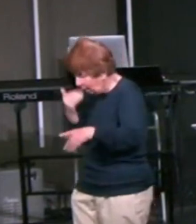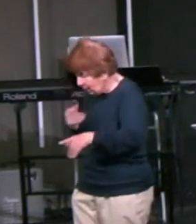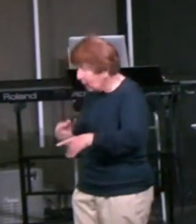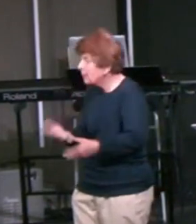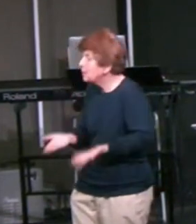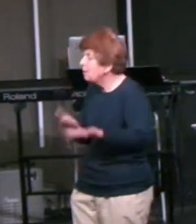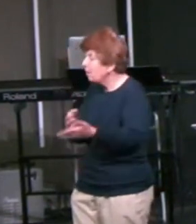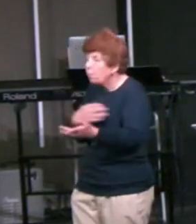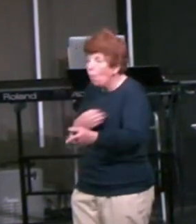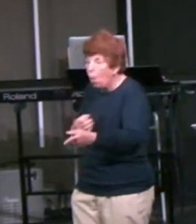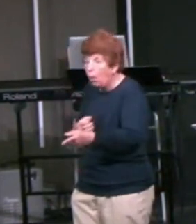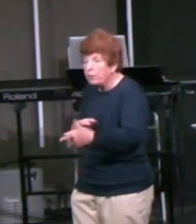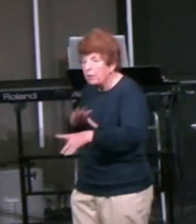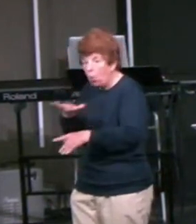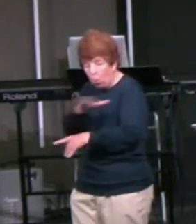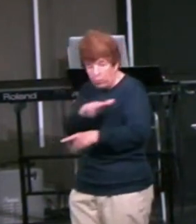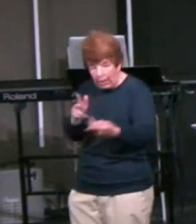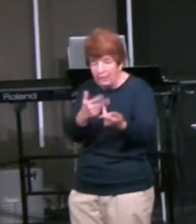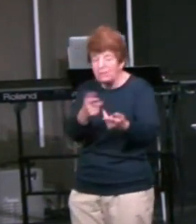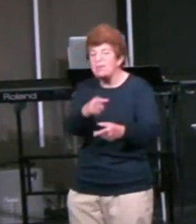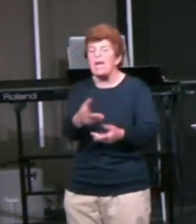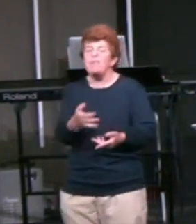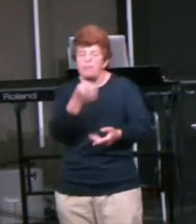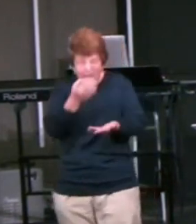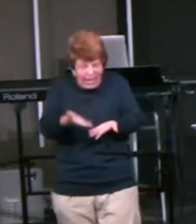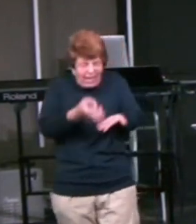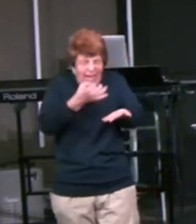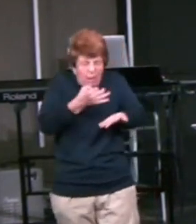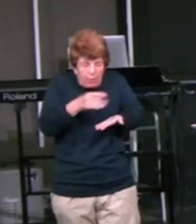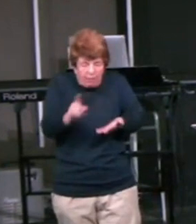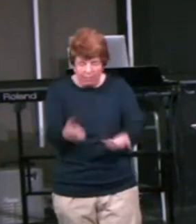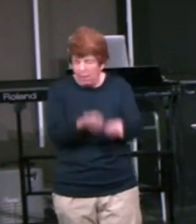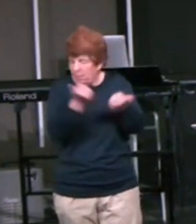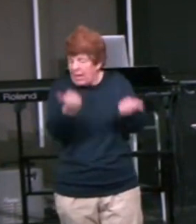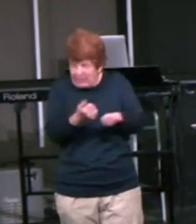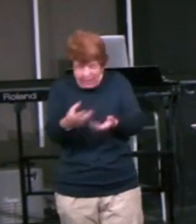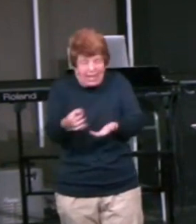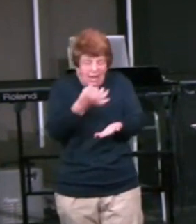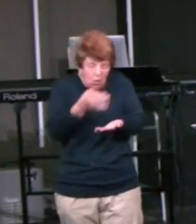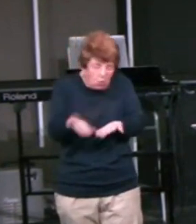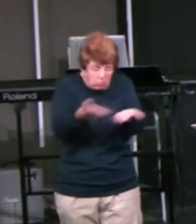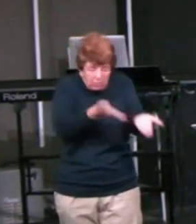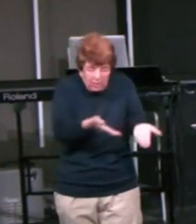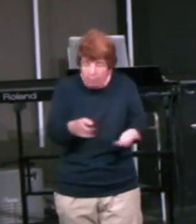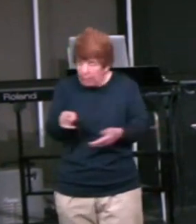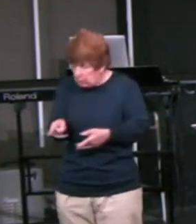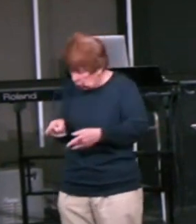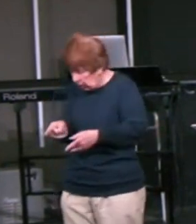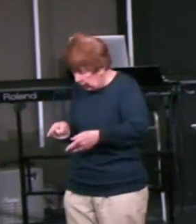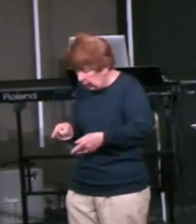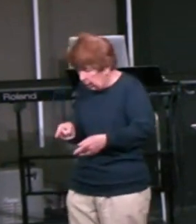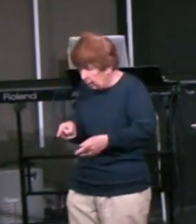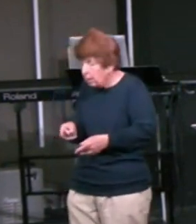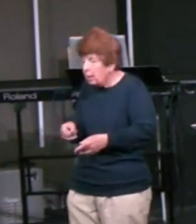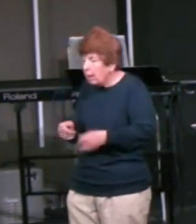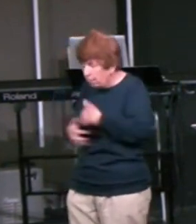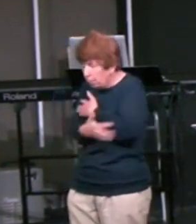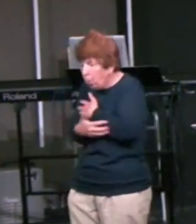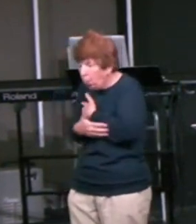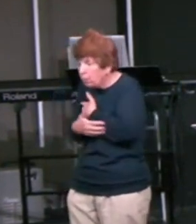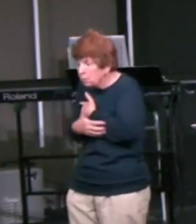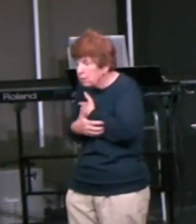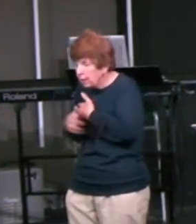them. For they have given a tiny part of their surplus. But she, poor as she